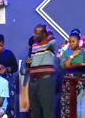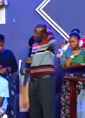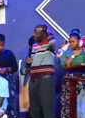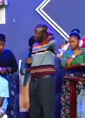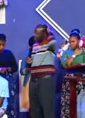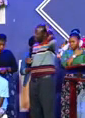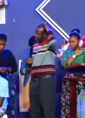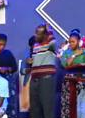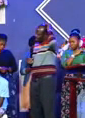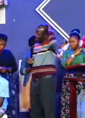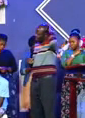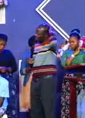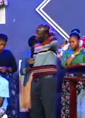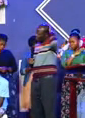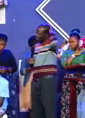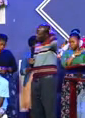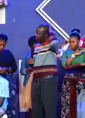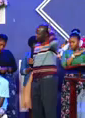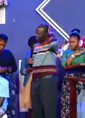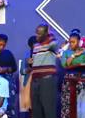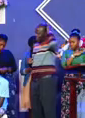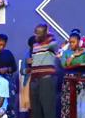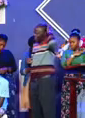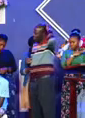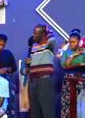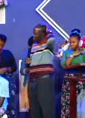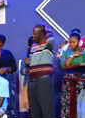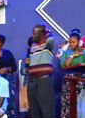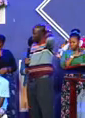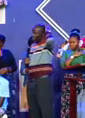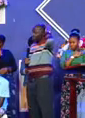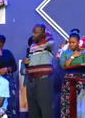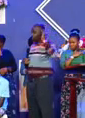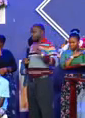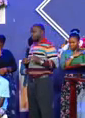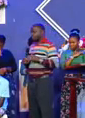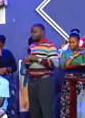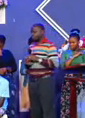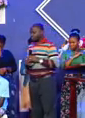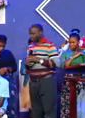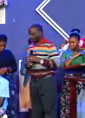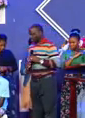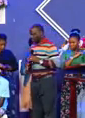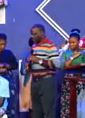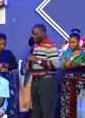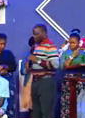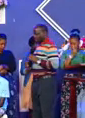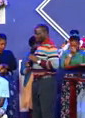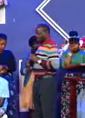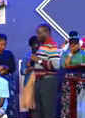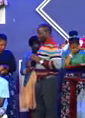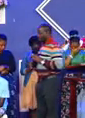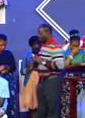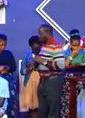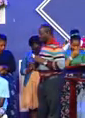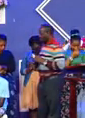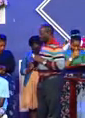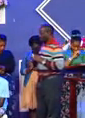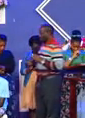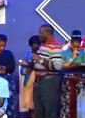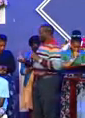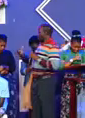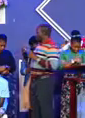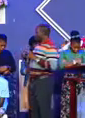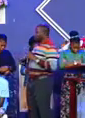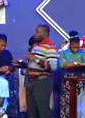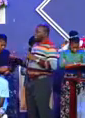clots ne batugamba n'emisuwa egyo egiri ku bwongo nagyo girina obuzibu. when they found the blood clots in the brain, even the vessels on the brain